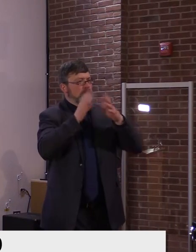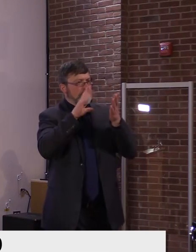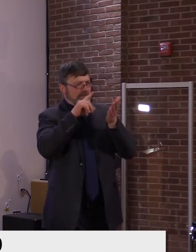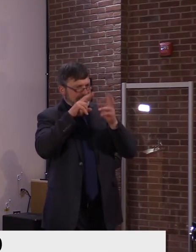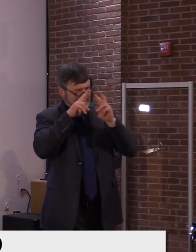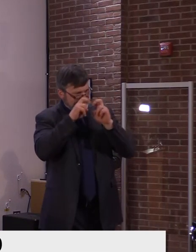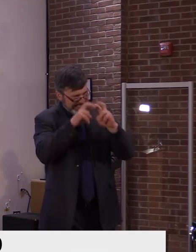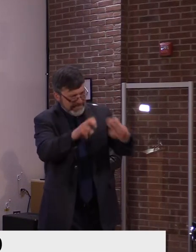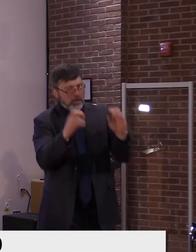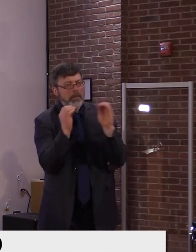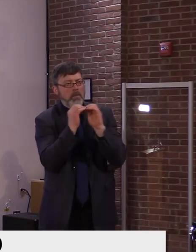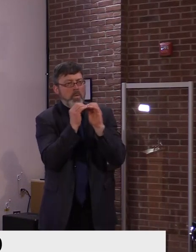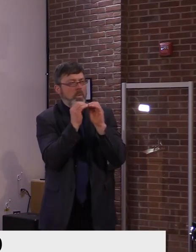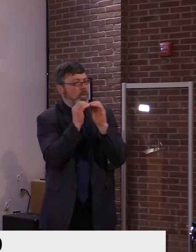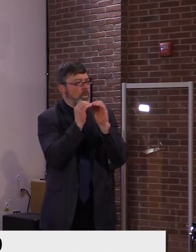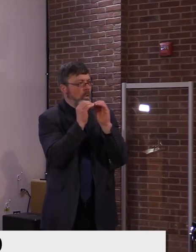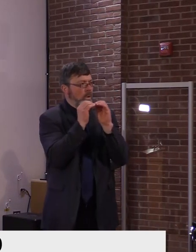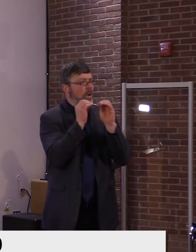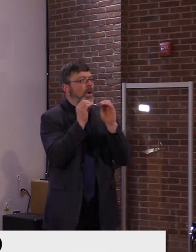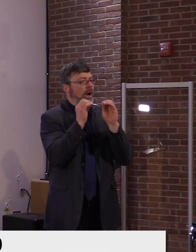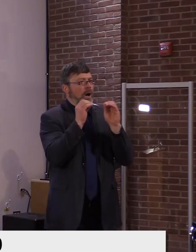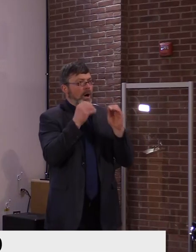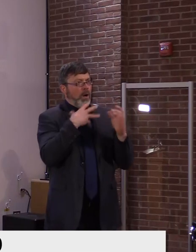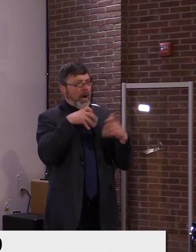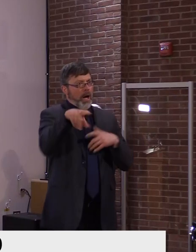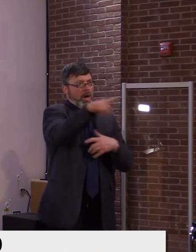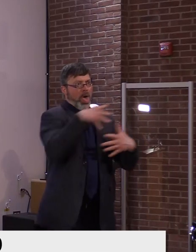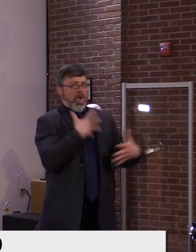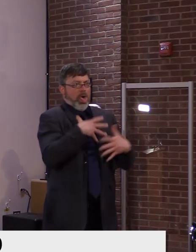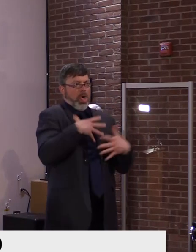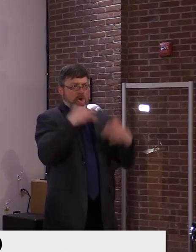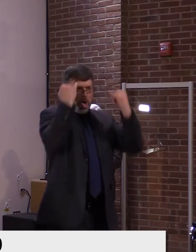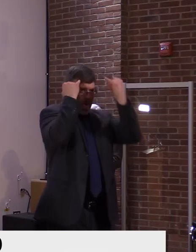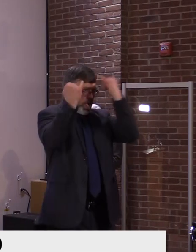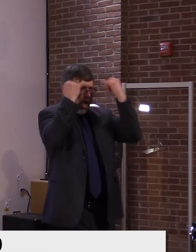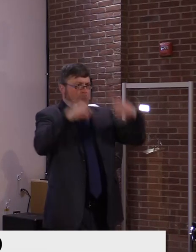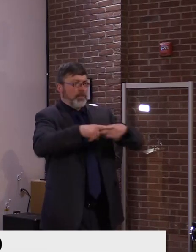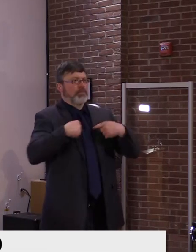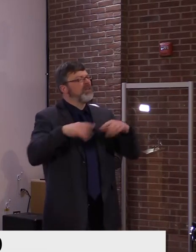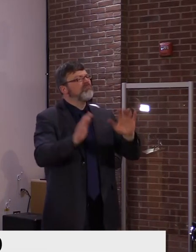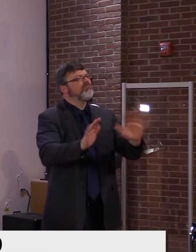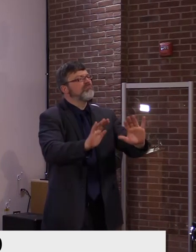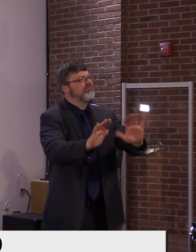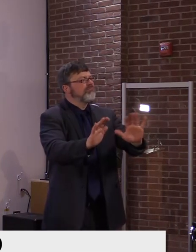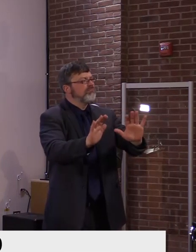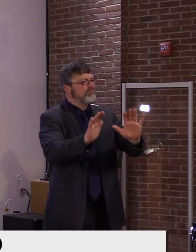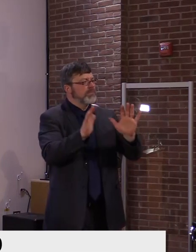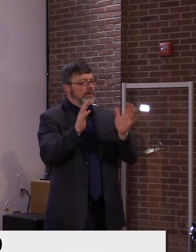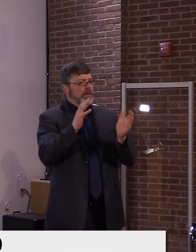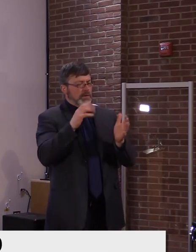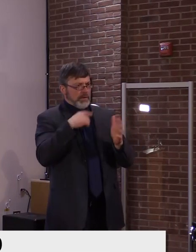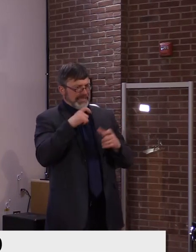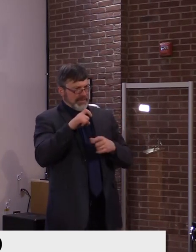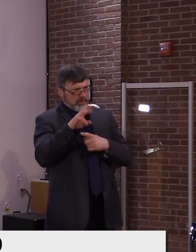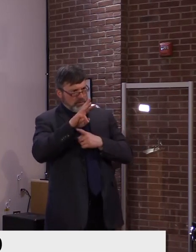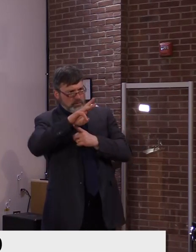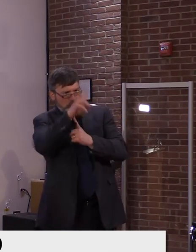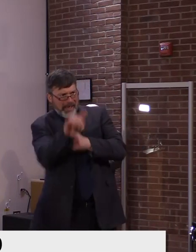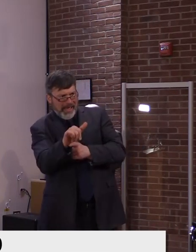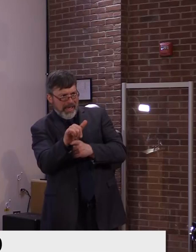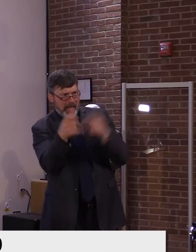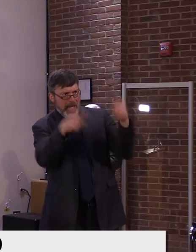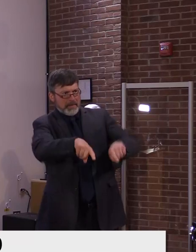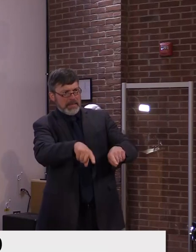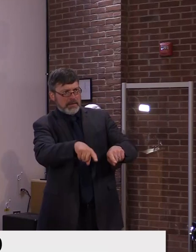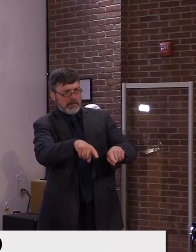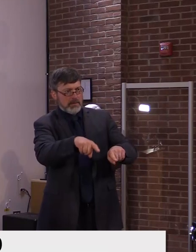just respect that and understand that they're going through a process that needs to happen. I think it's going to be a relatively brief pause, to